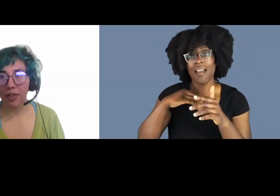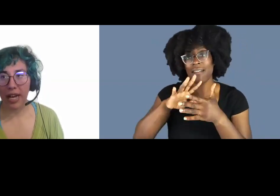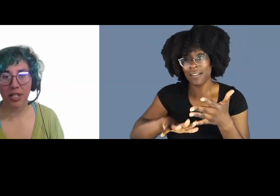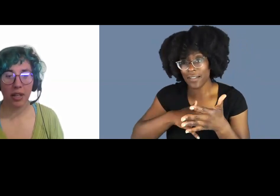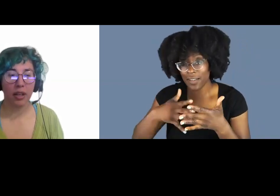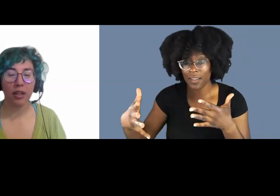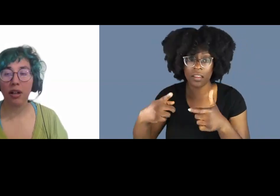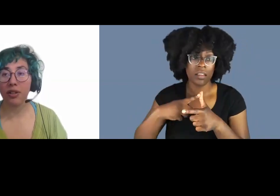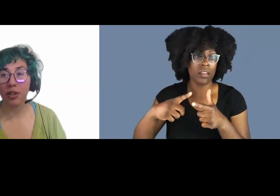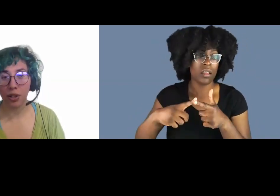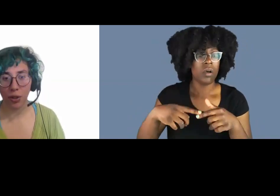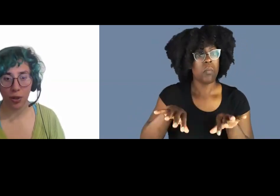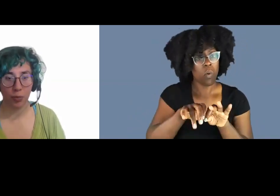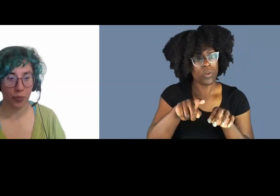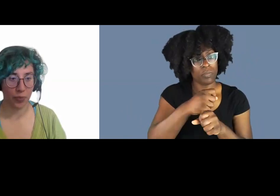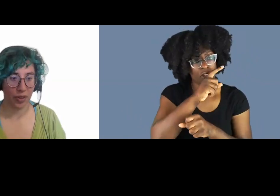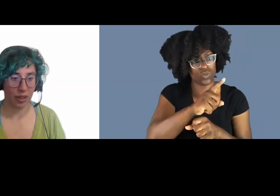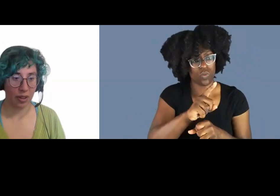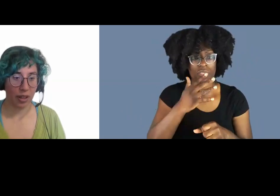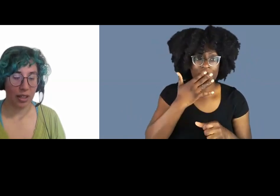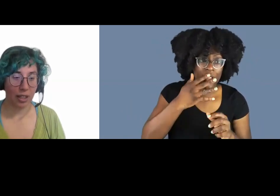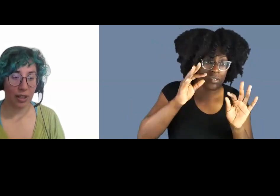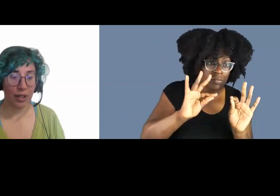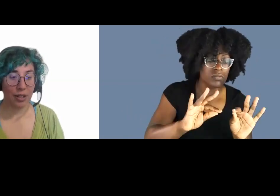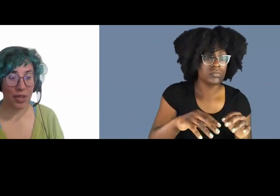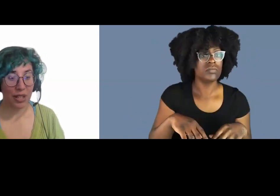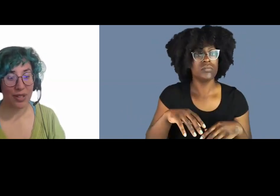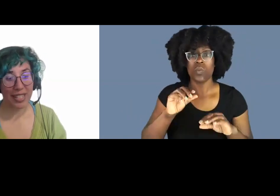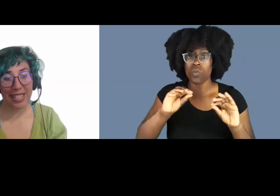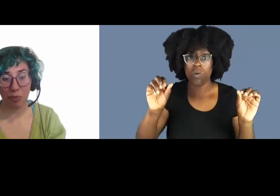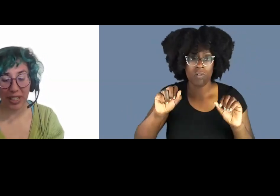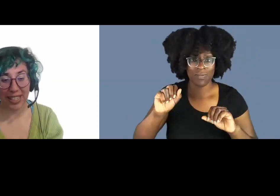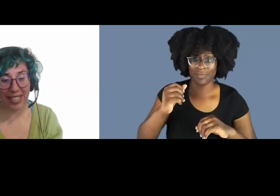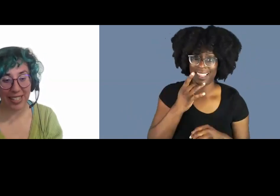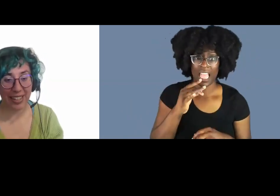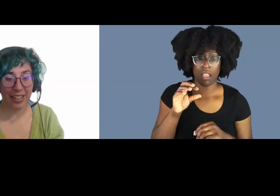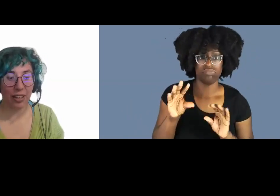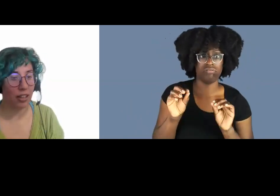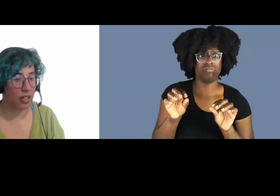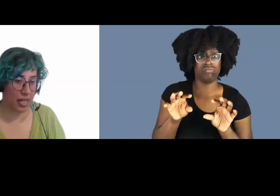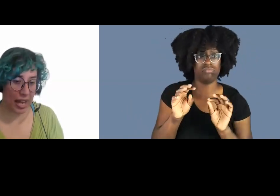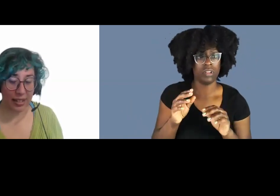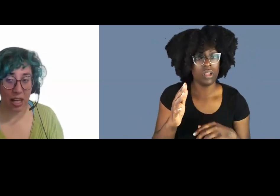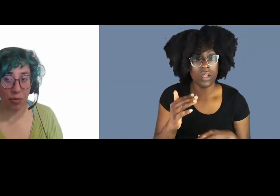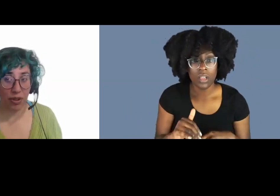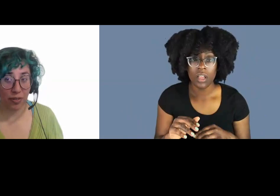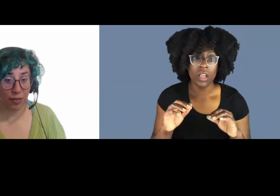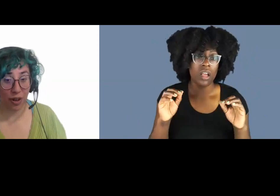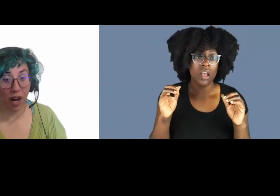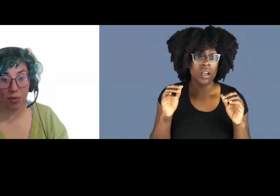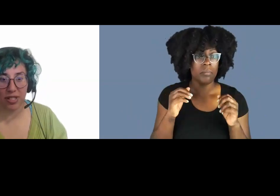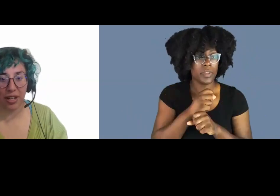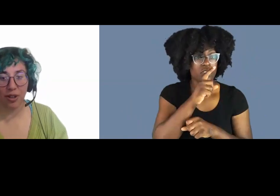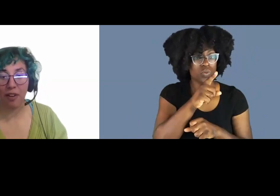no flashing, colors are good. You need to be using templates is an example